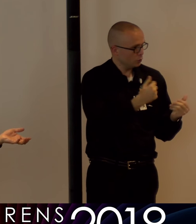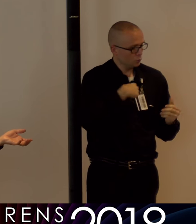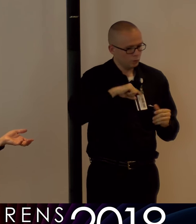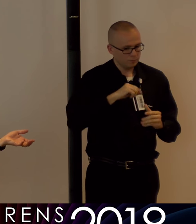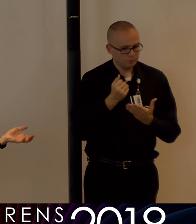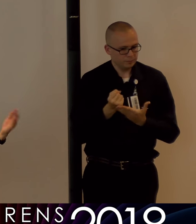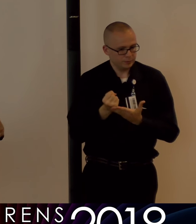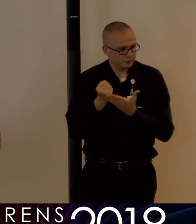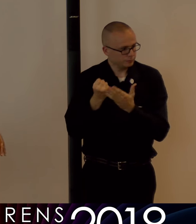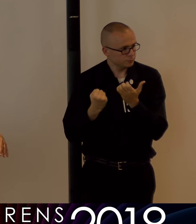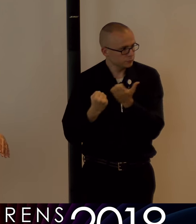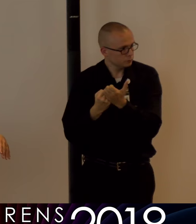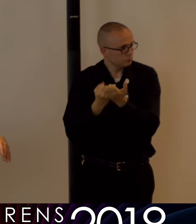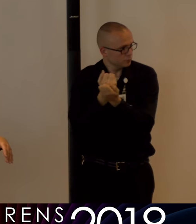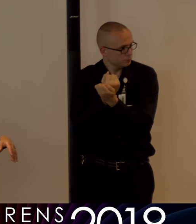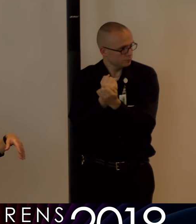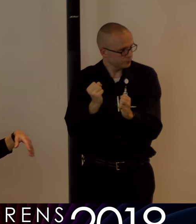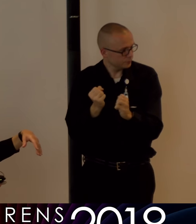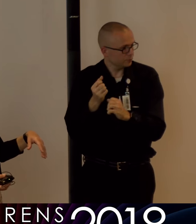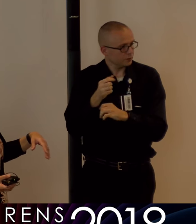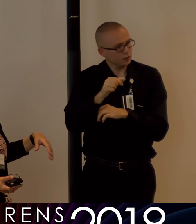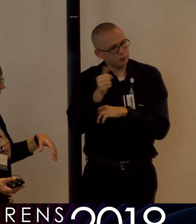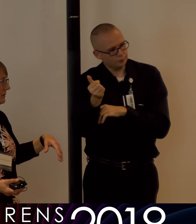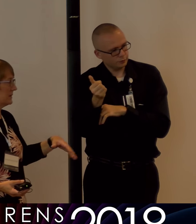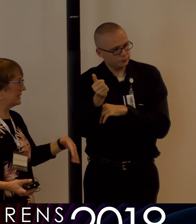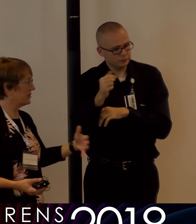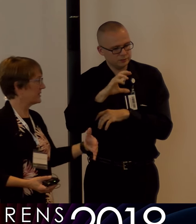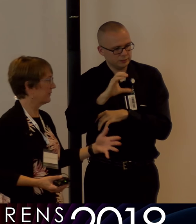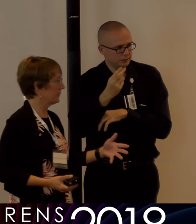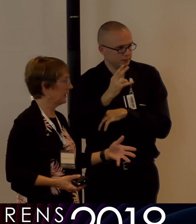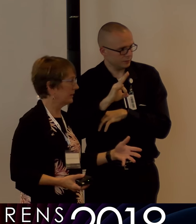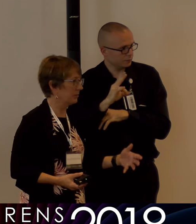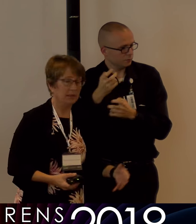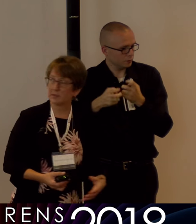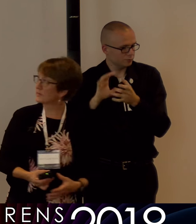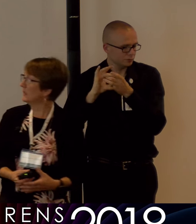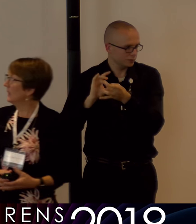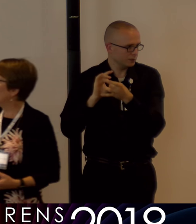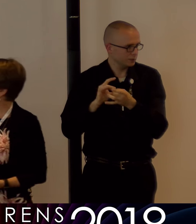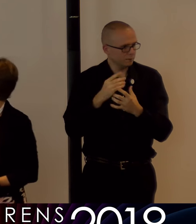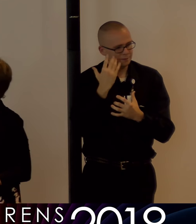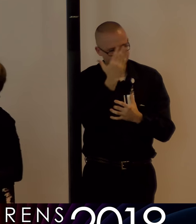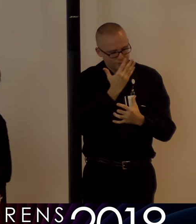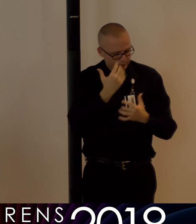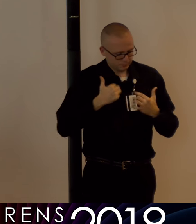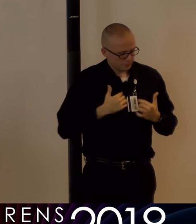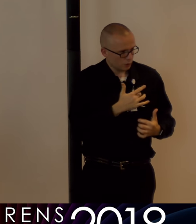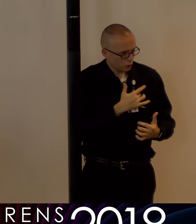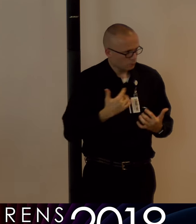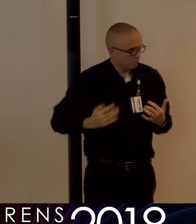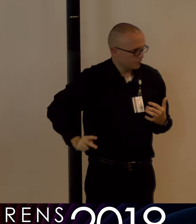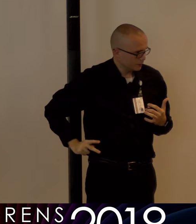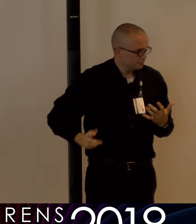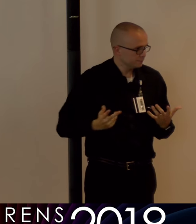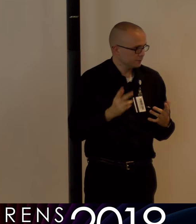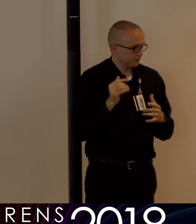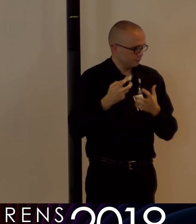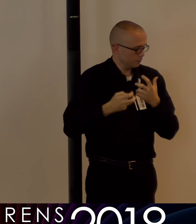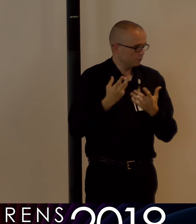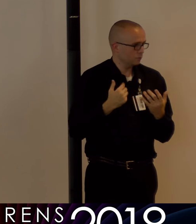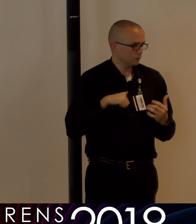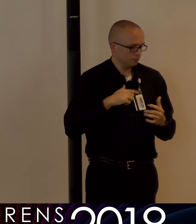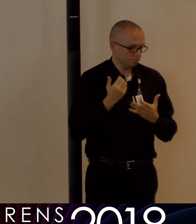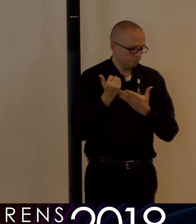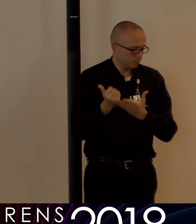to rescue the CHD7 problems that occur, CHD7-related problems. And indeed, that's what we observed. So at the